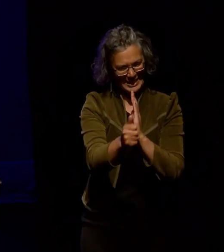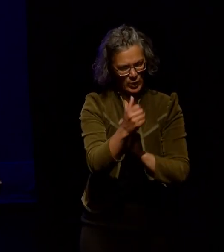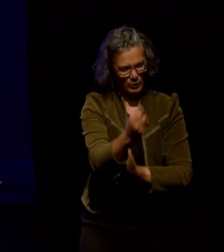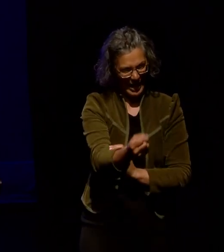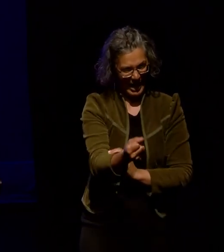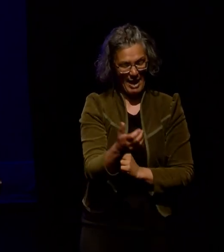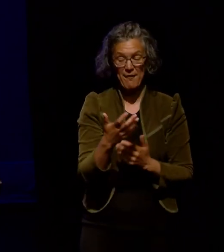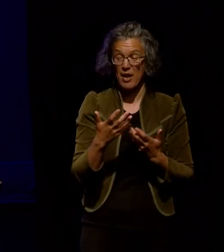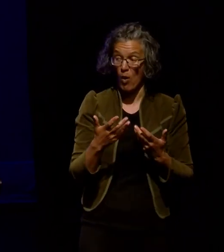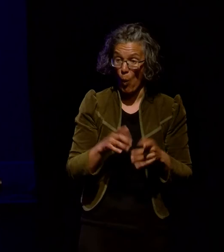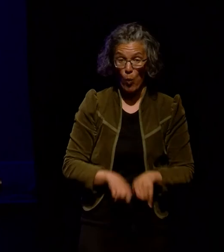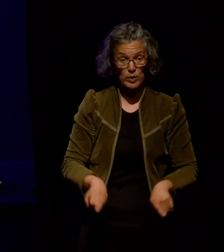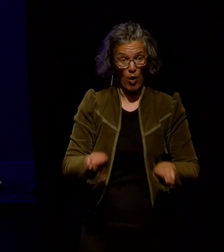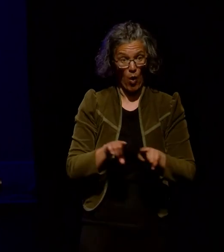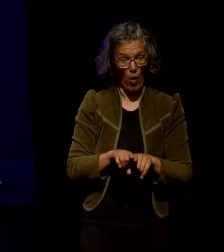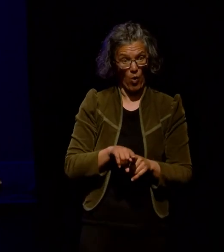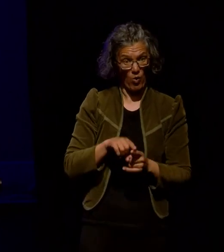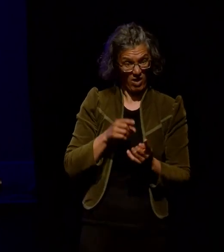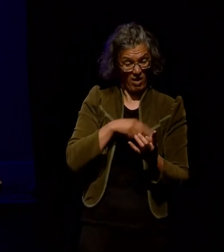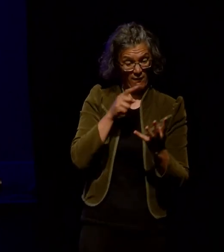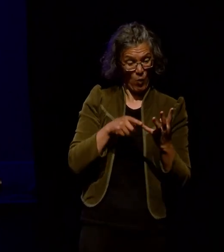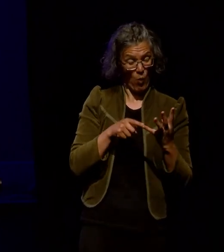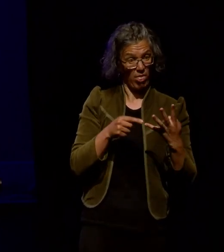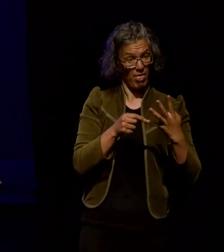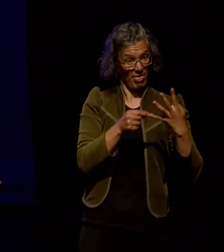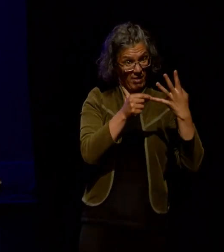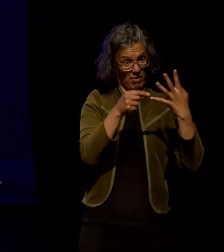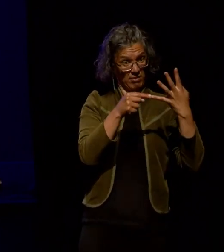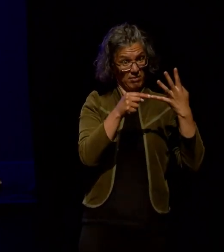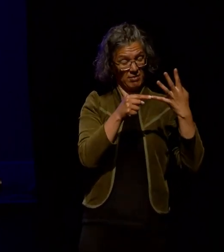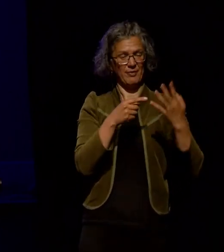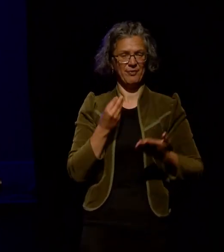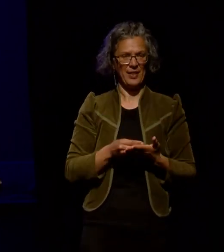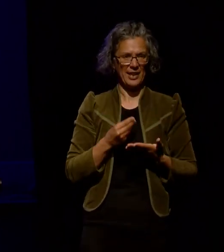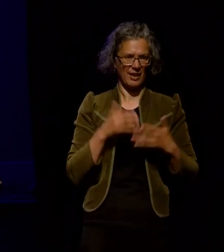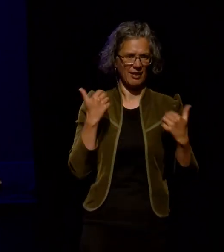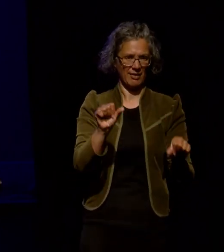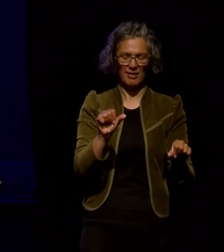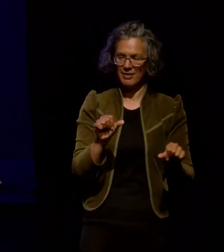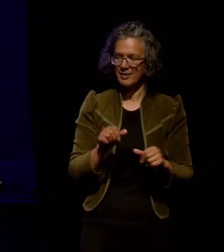third strand, the fourth strand that brings it all together, is the key one of funding.